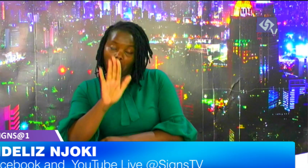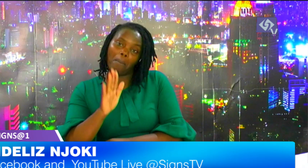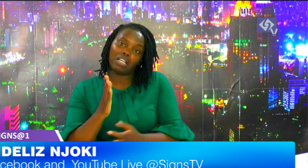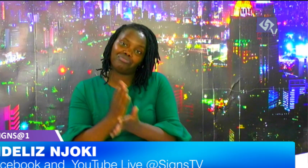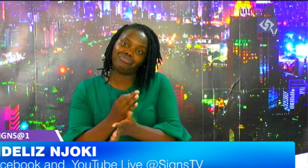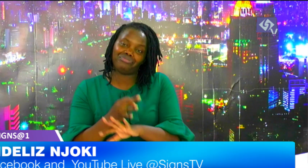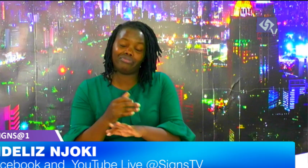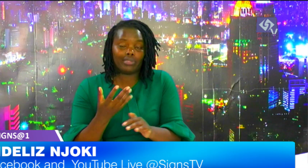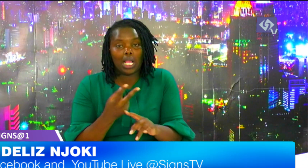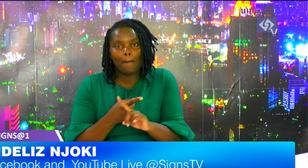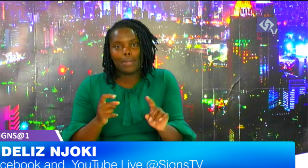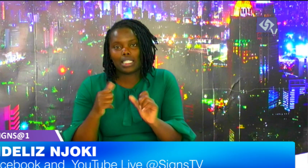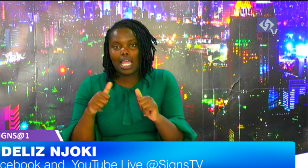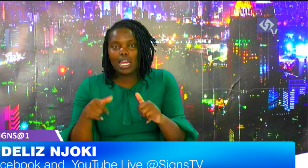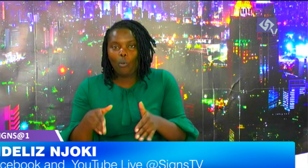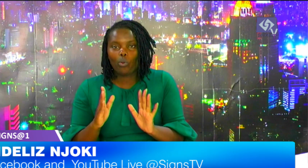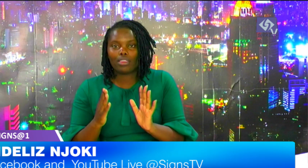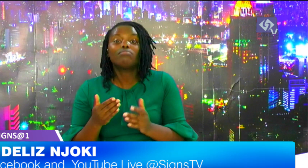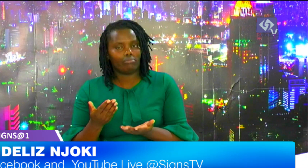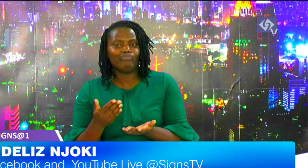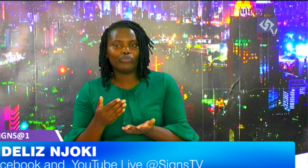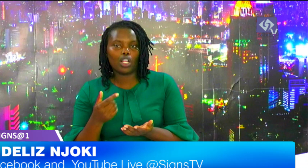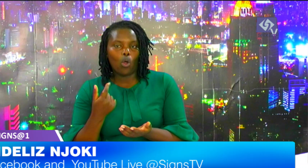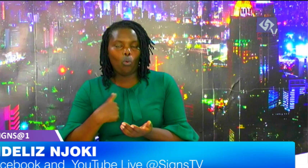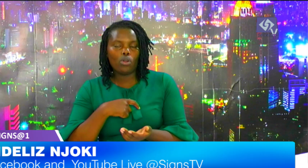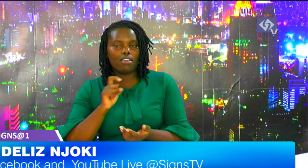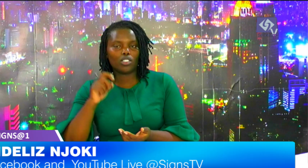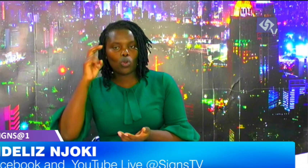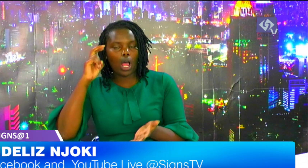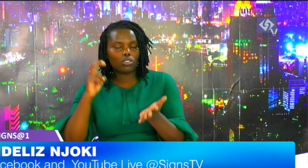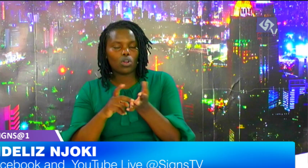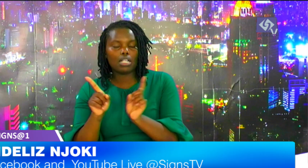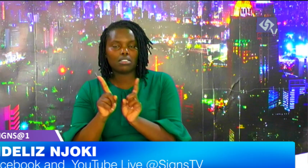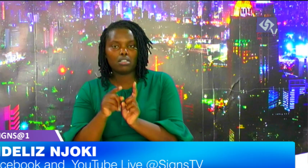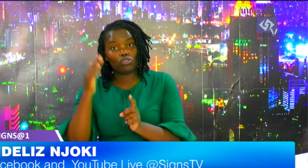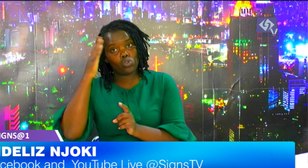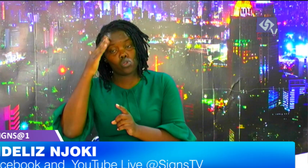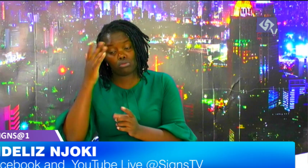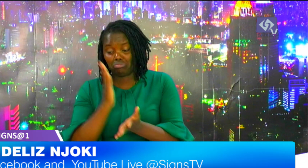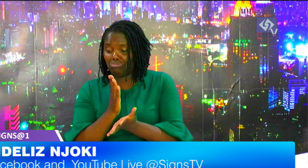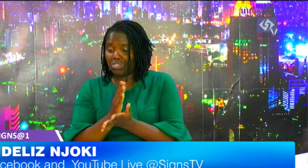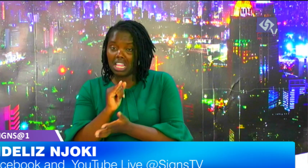Now, tell us your opinion, but anyway, we need to acknowledge that